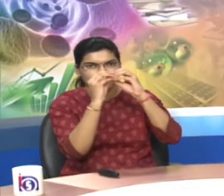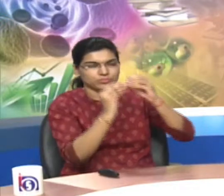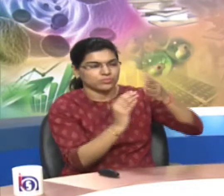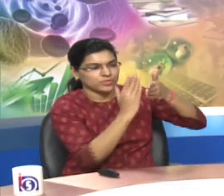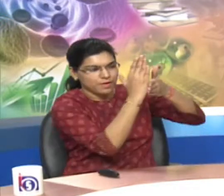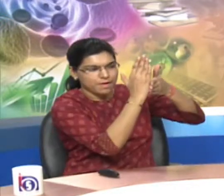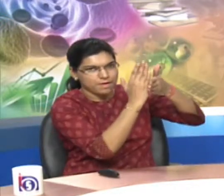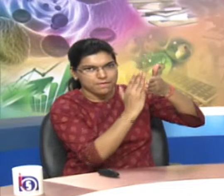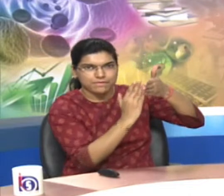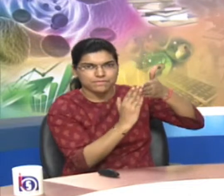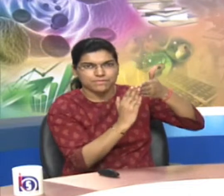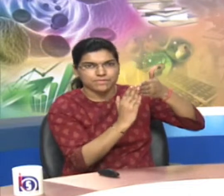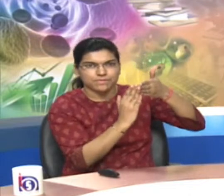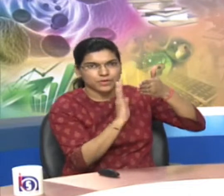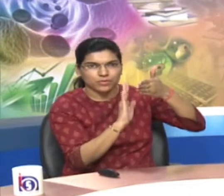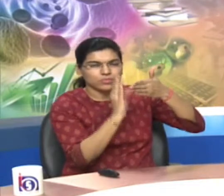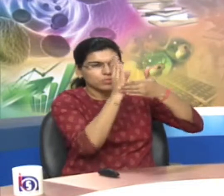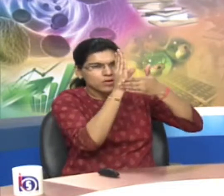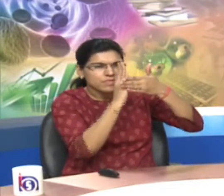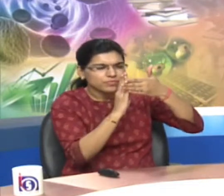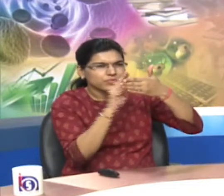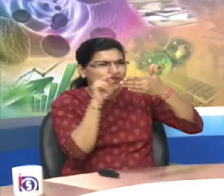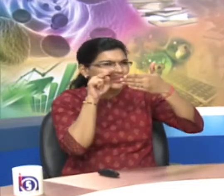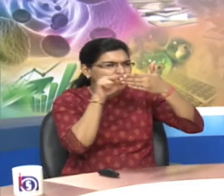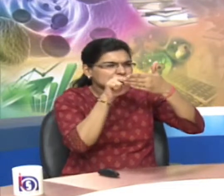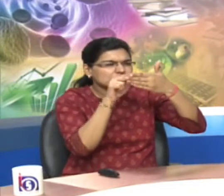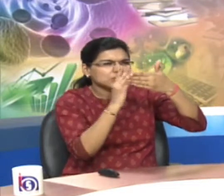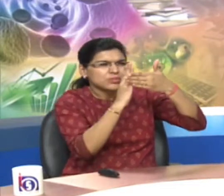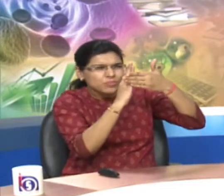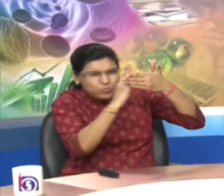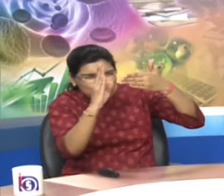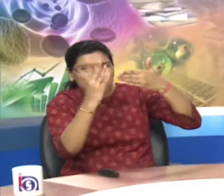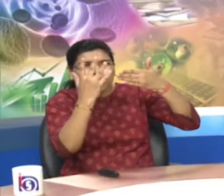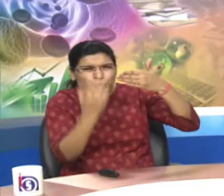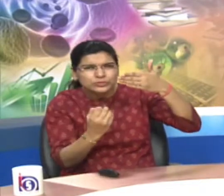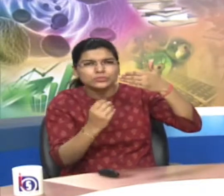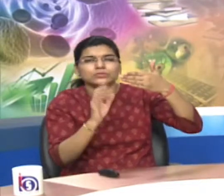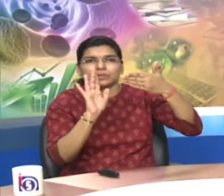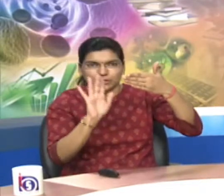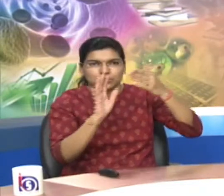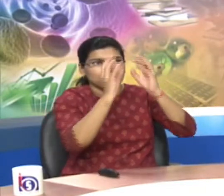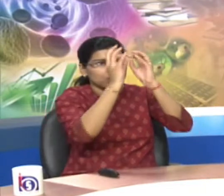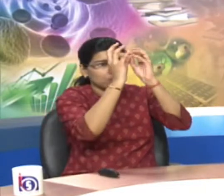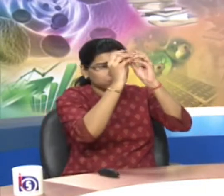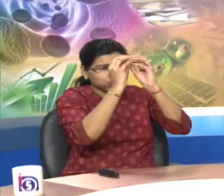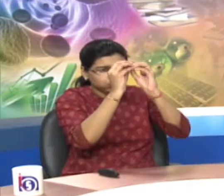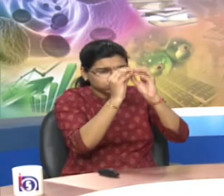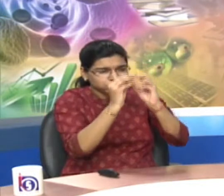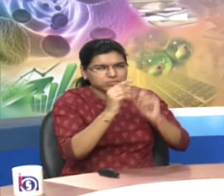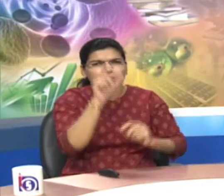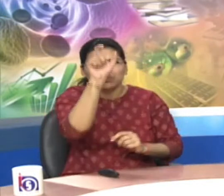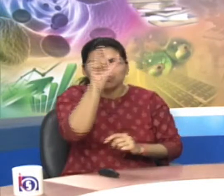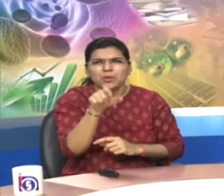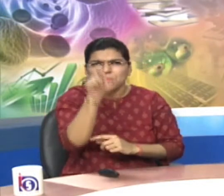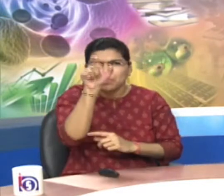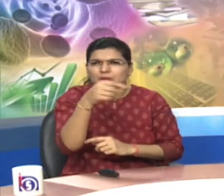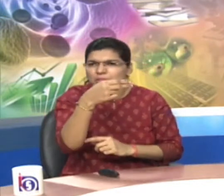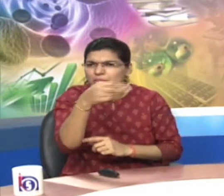If I type any word and it is showing half text, not the full text, I have written the